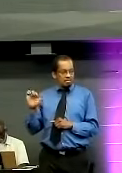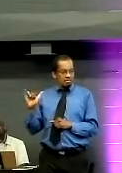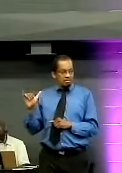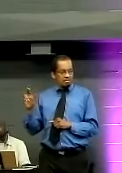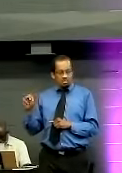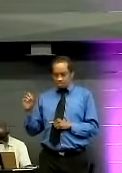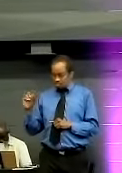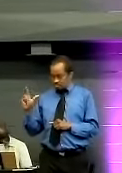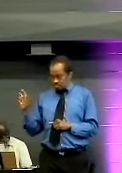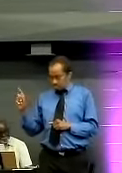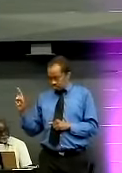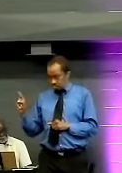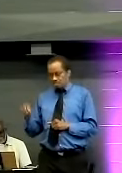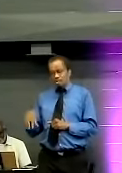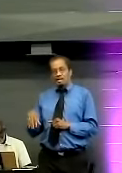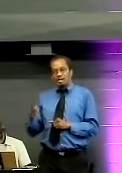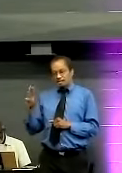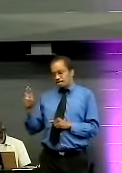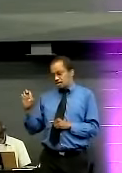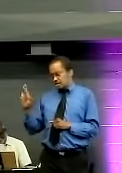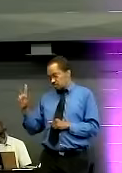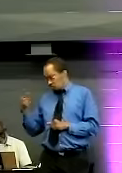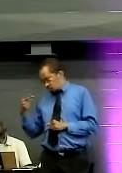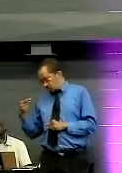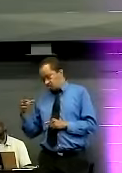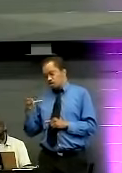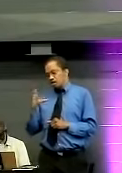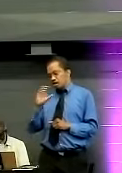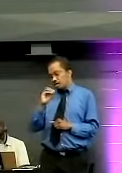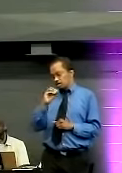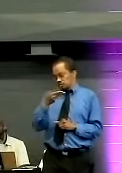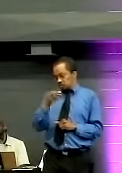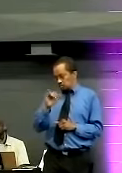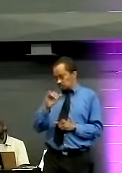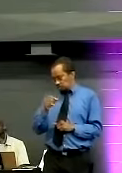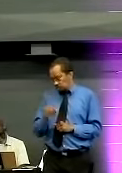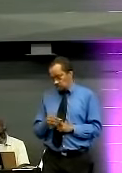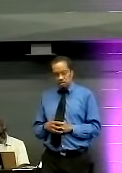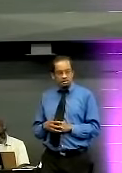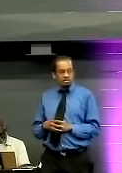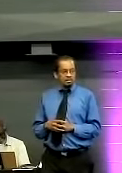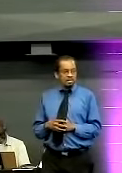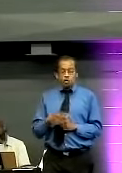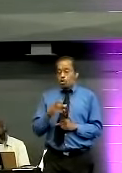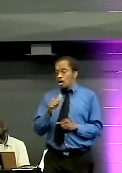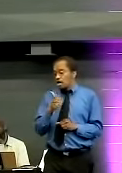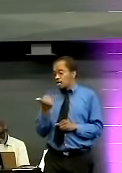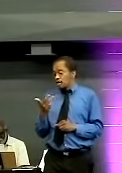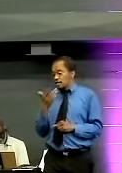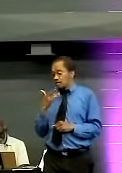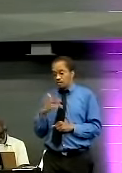Reynoldsburg. All right, Tim Yarbrough, happy birthday. Happy birthday. Any other birthdays?